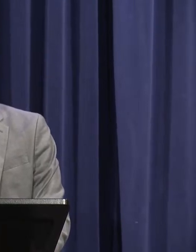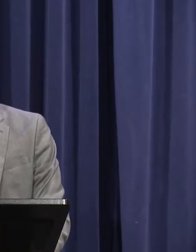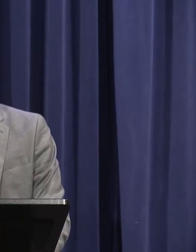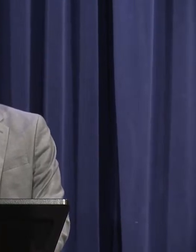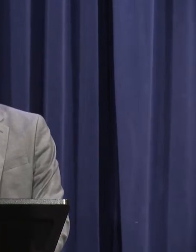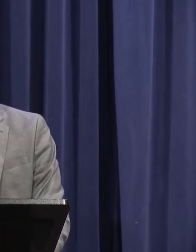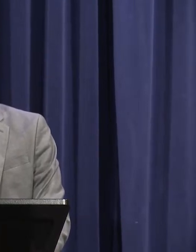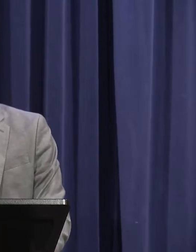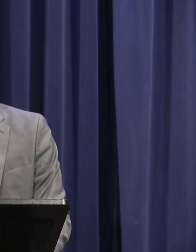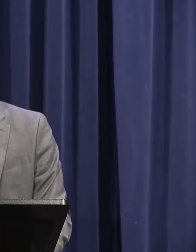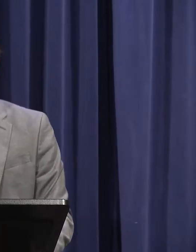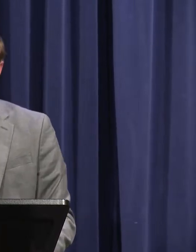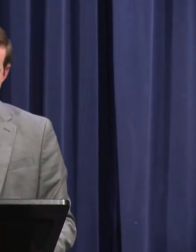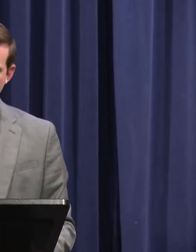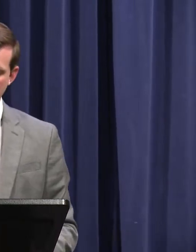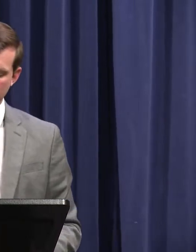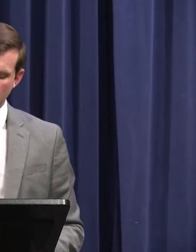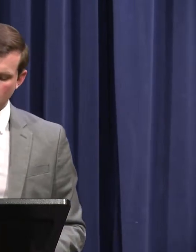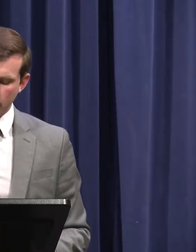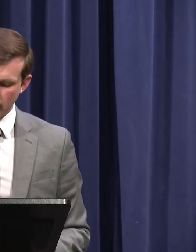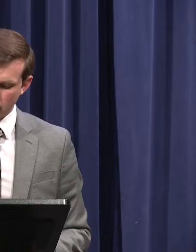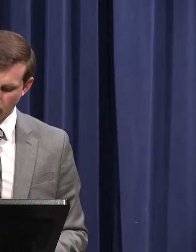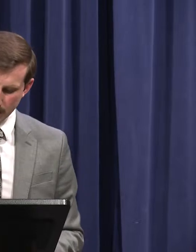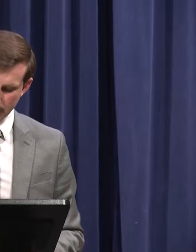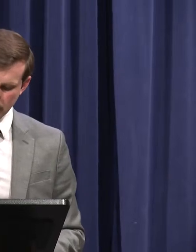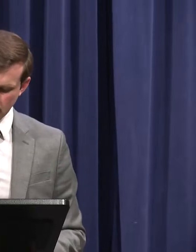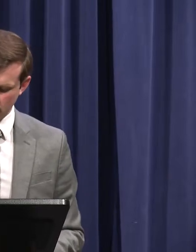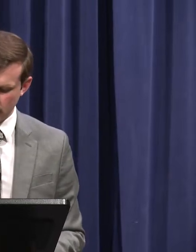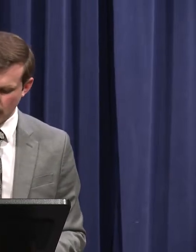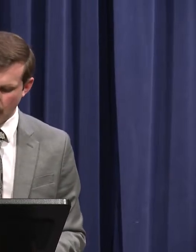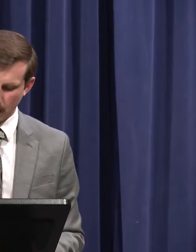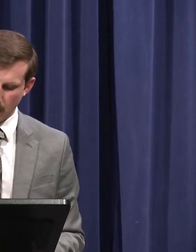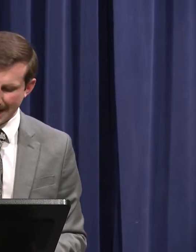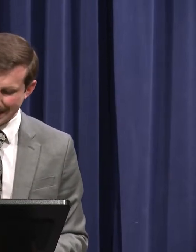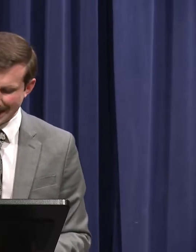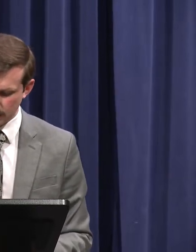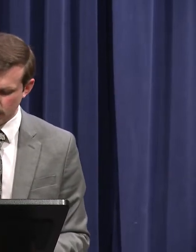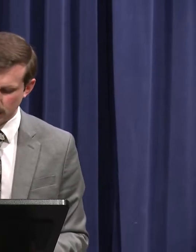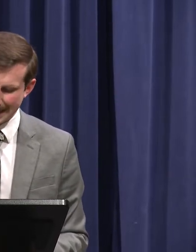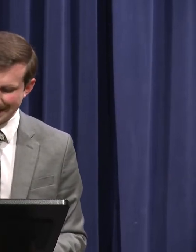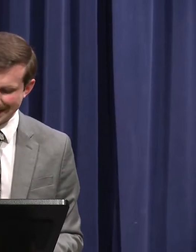Crino. Assistant Attorney General Bill Rolston,